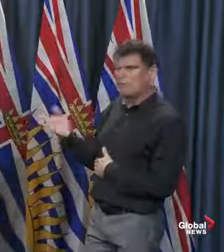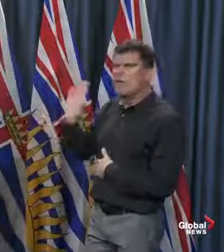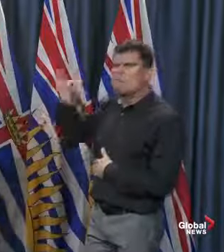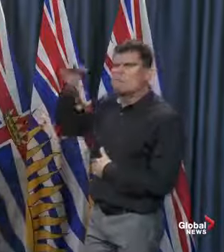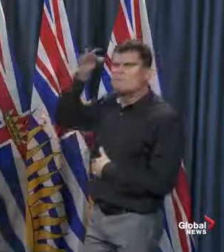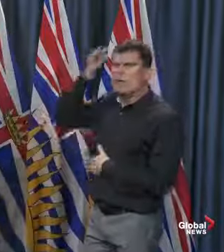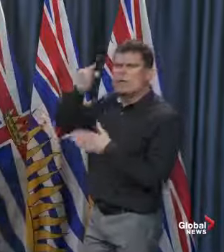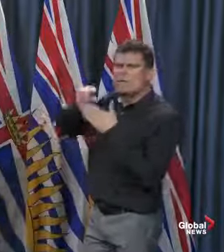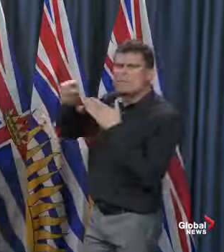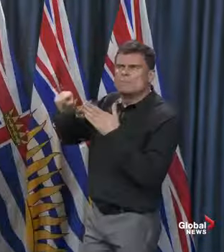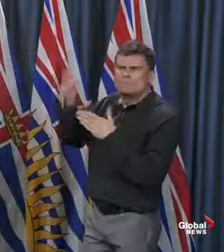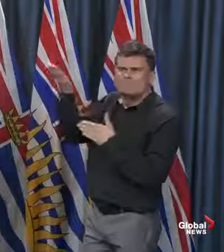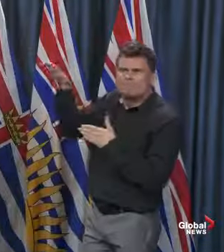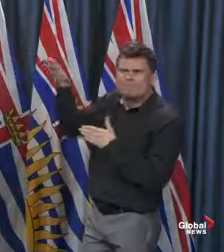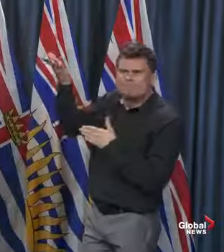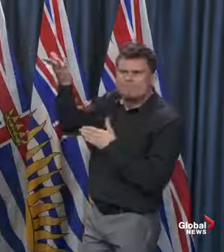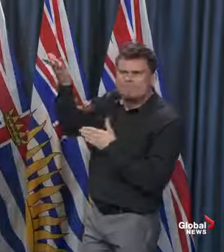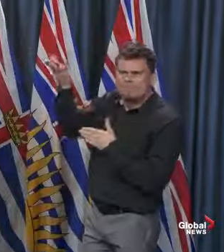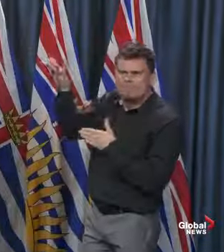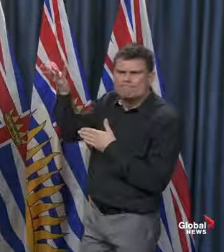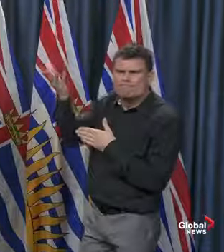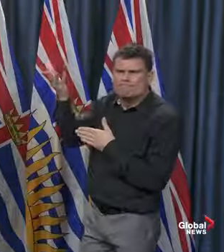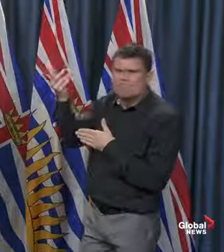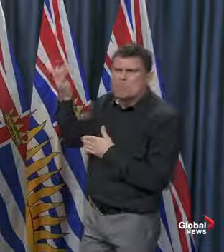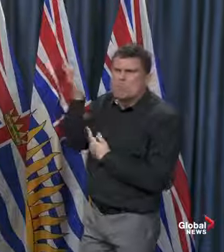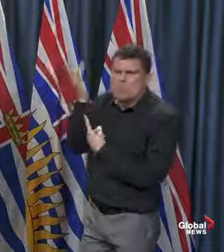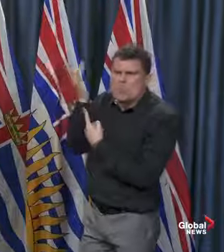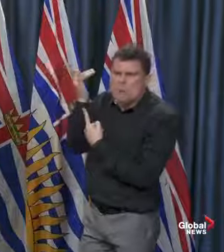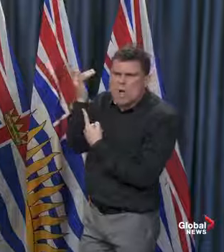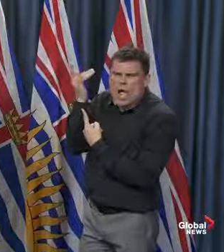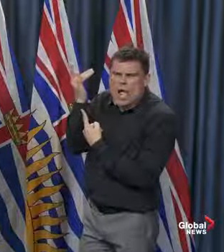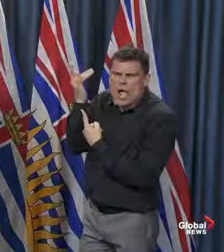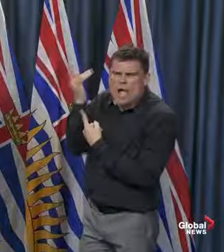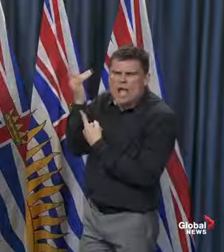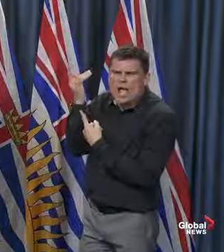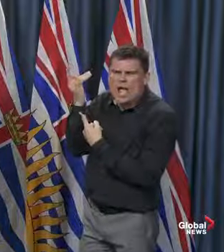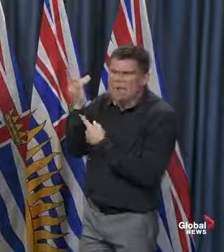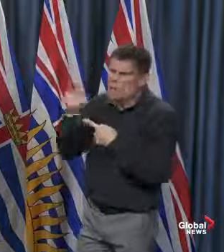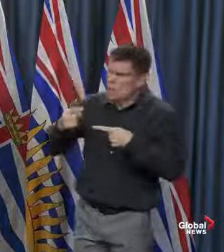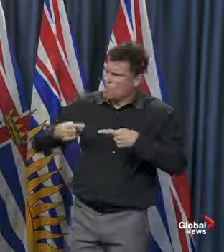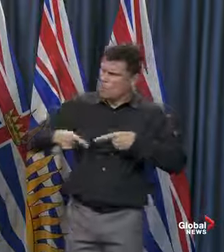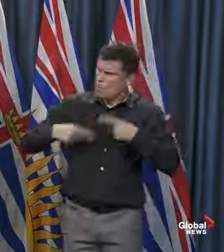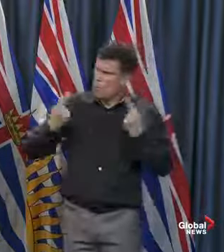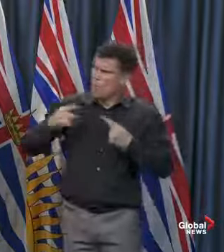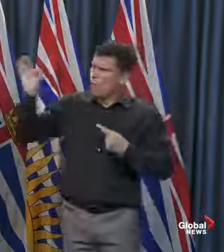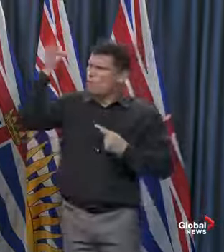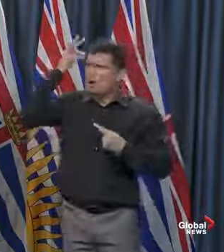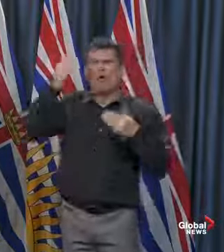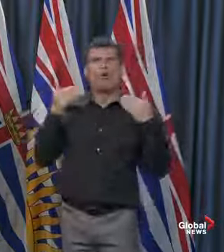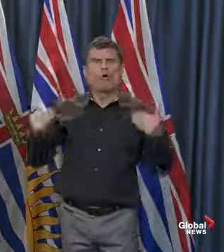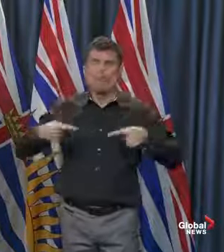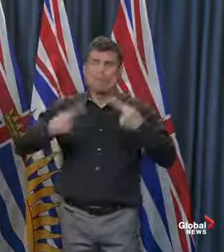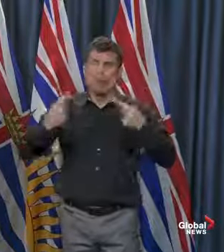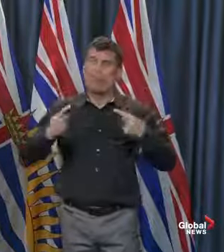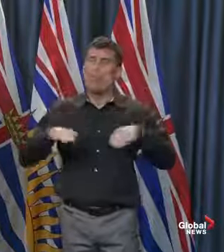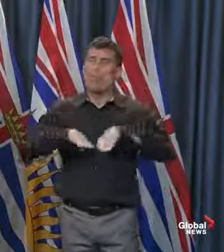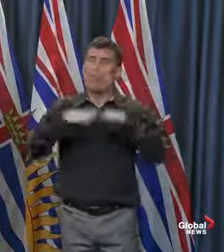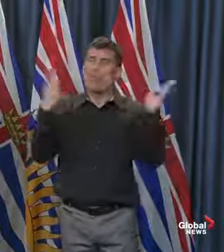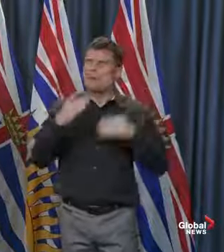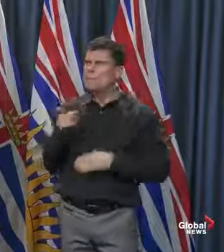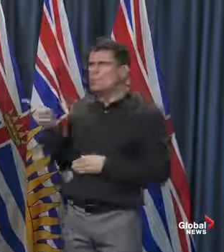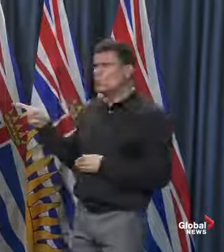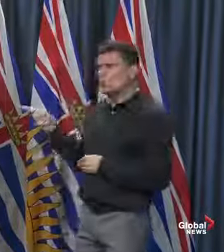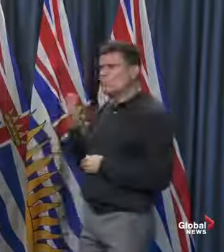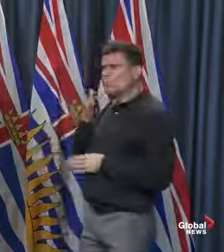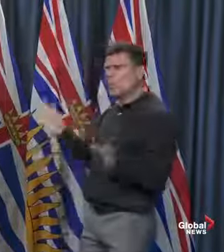told you why they will not shut the border down to non-essential visitors from the U.S.? I